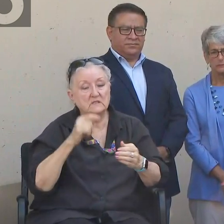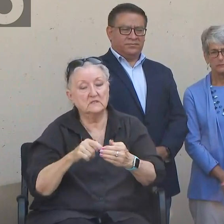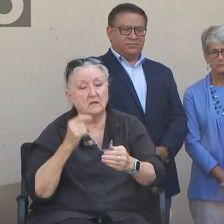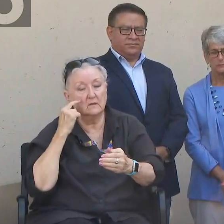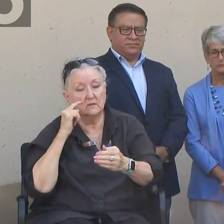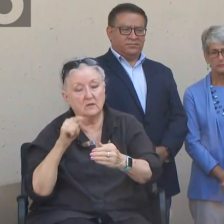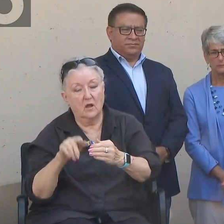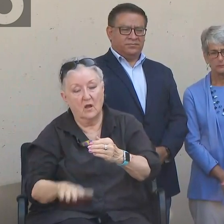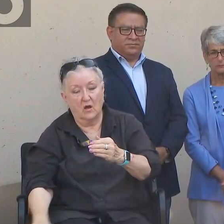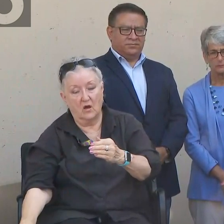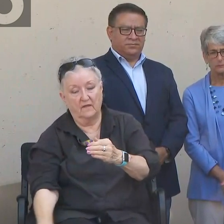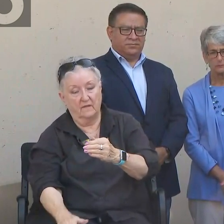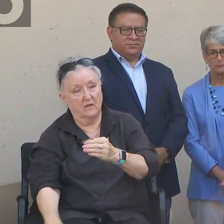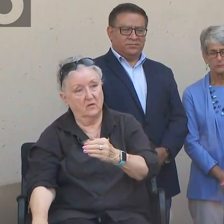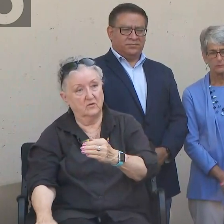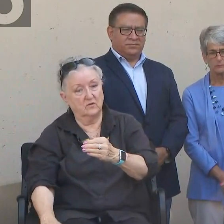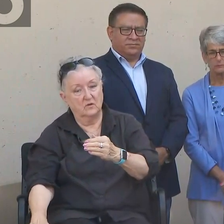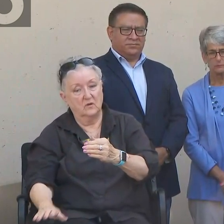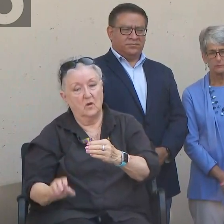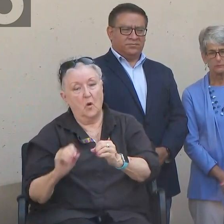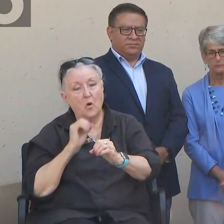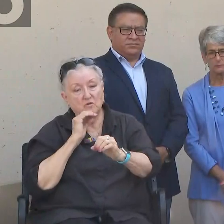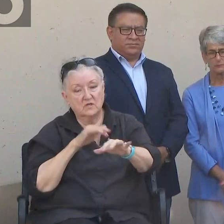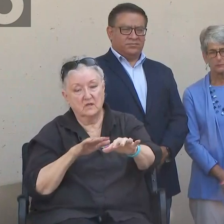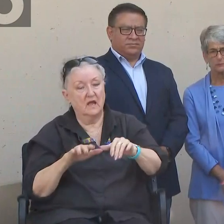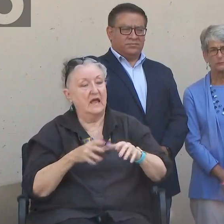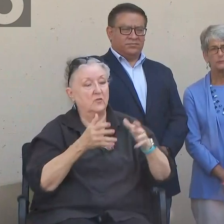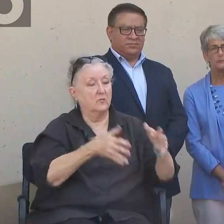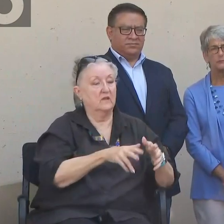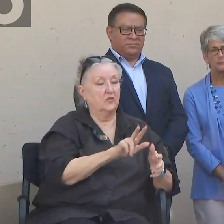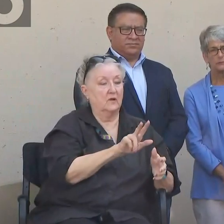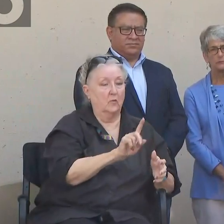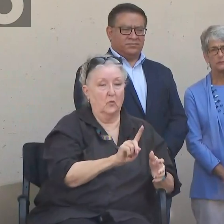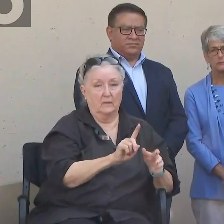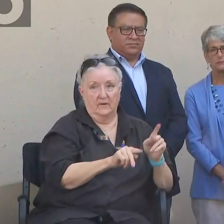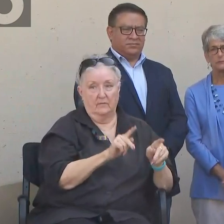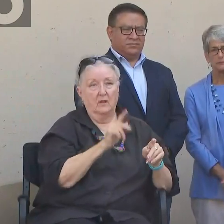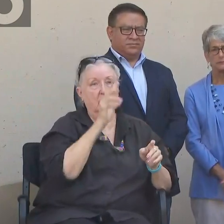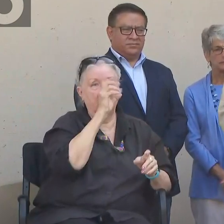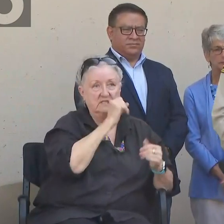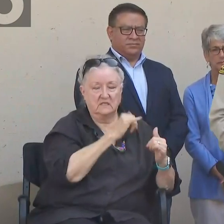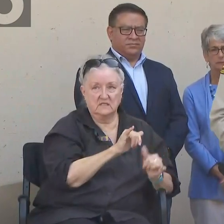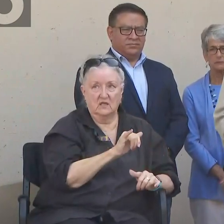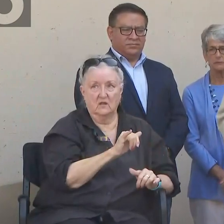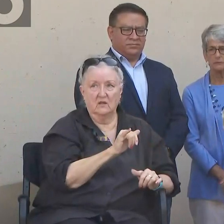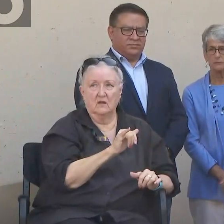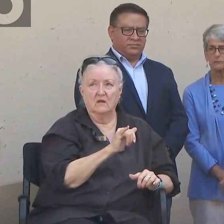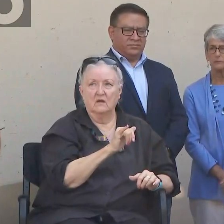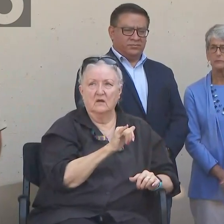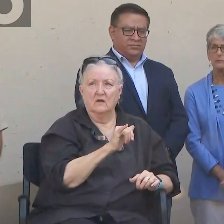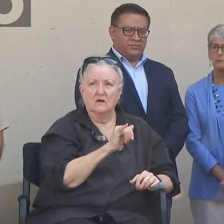seen on the ocean floor, and the remaining 31 people are still missing at this point.